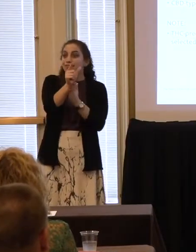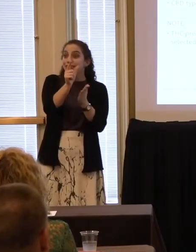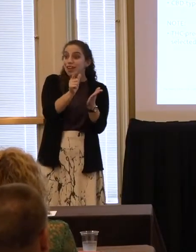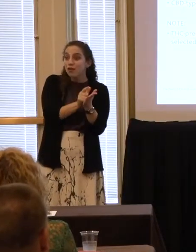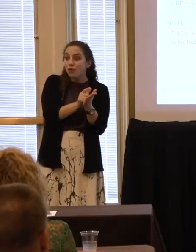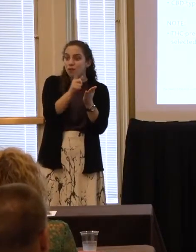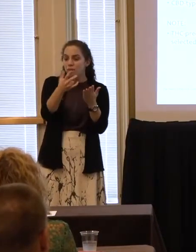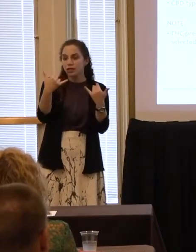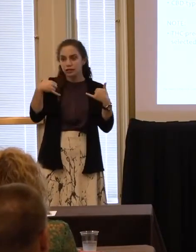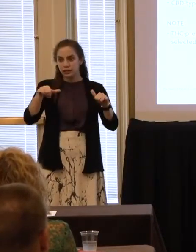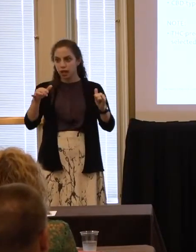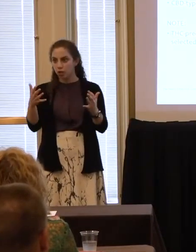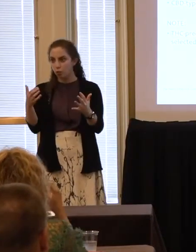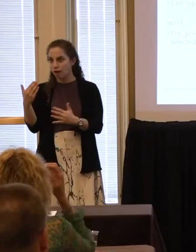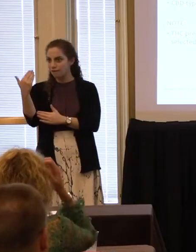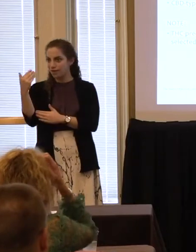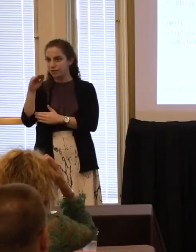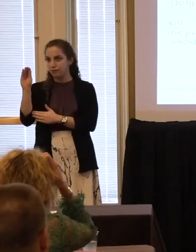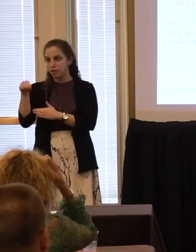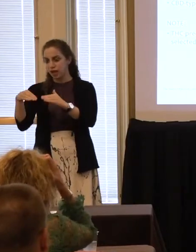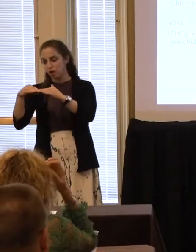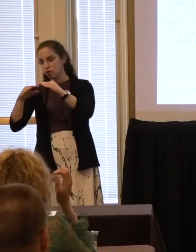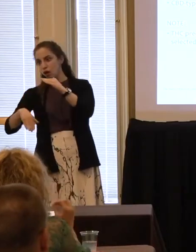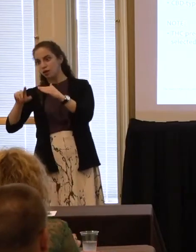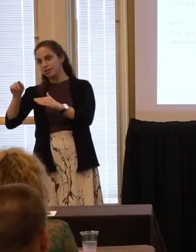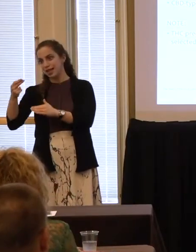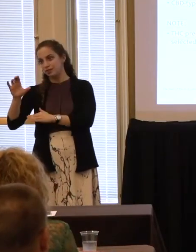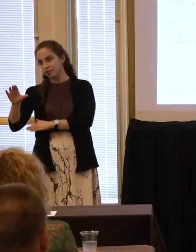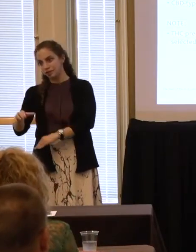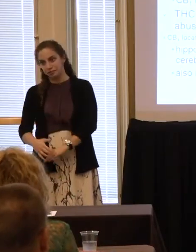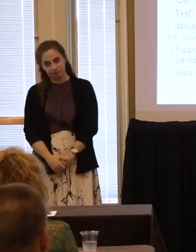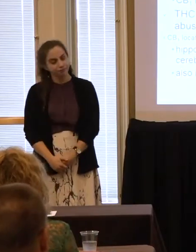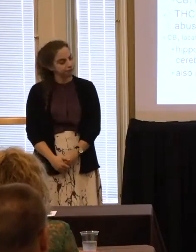keeping it 15% or lower.